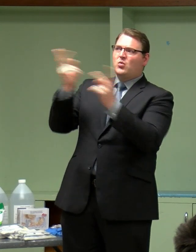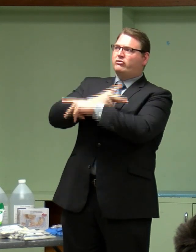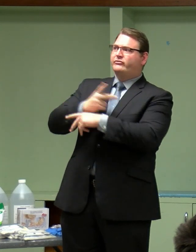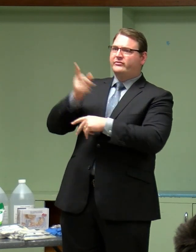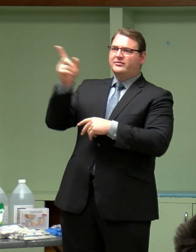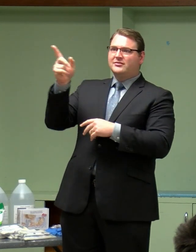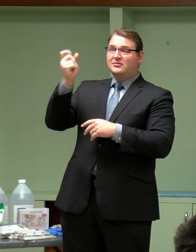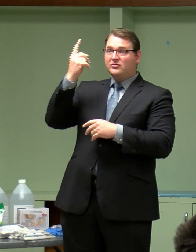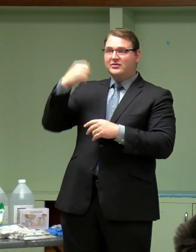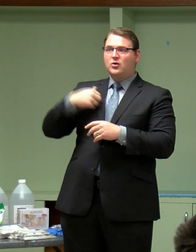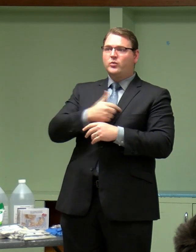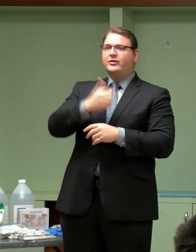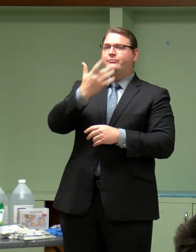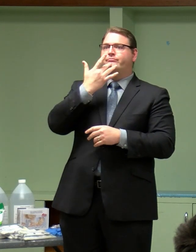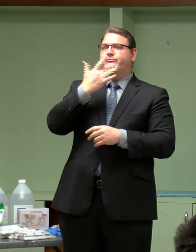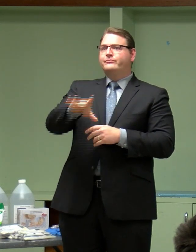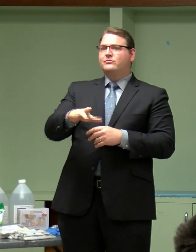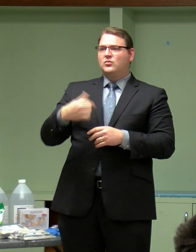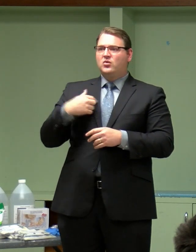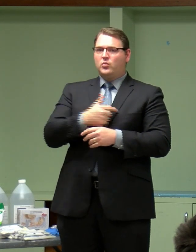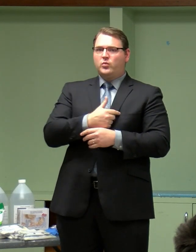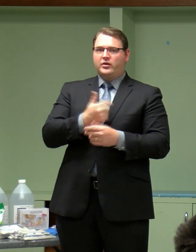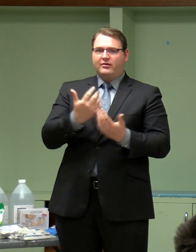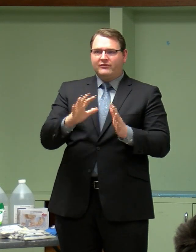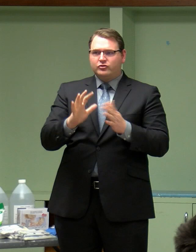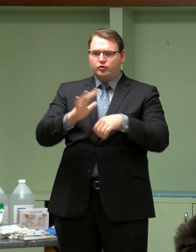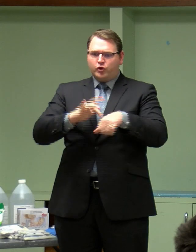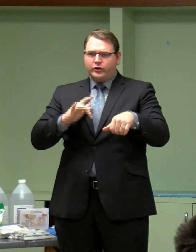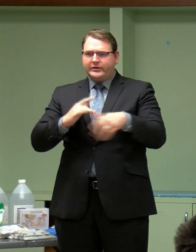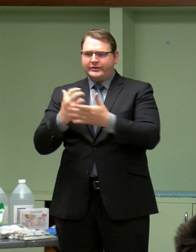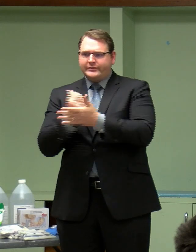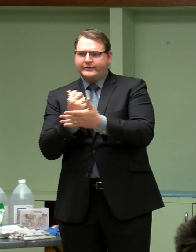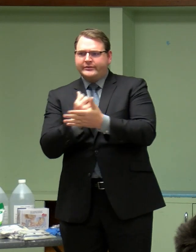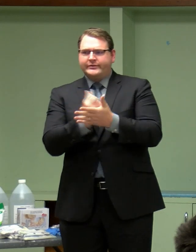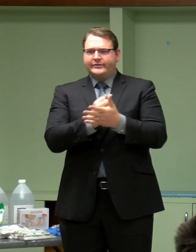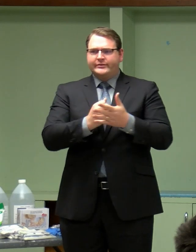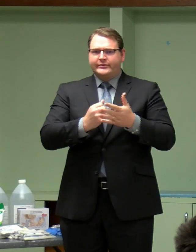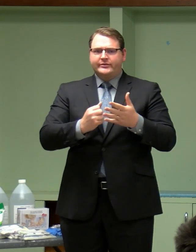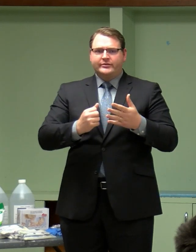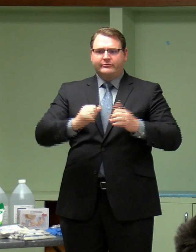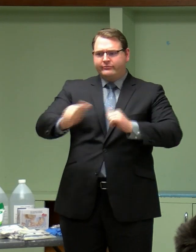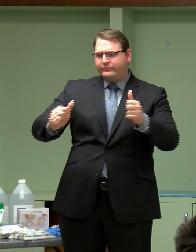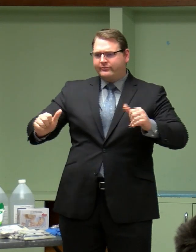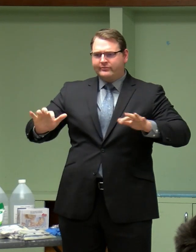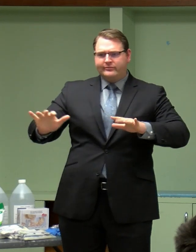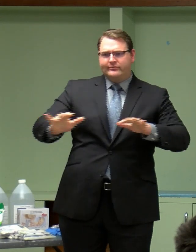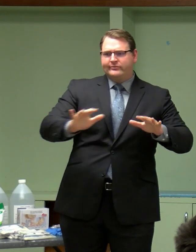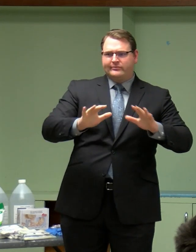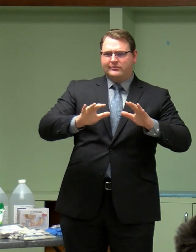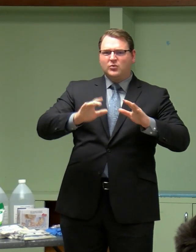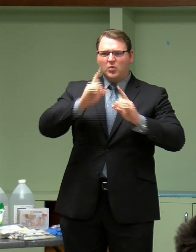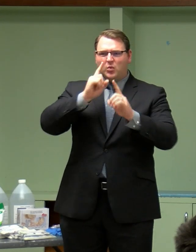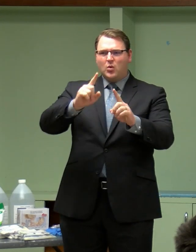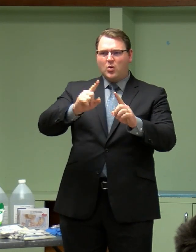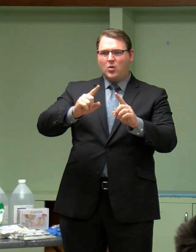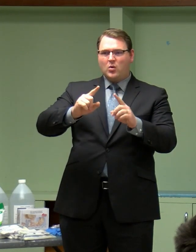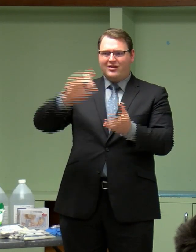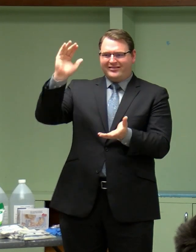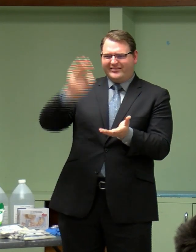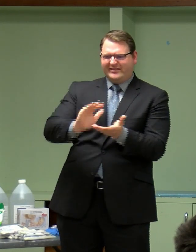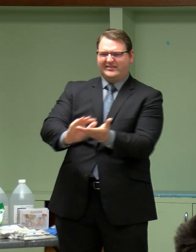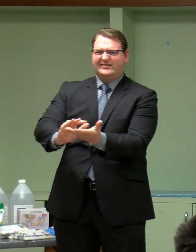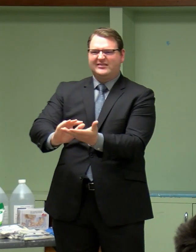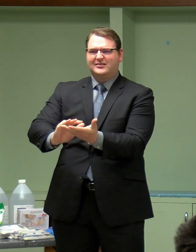ahead of the curve, if you will. So as we move forward, we need to make sure that we are moving forward and not moving